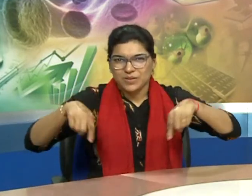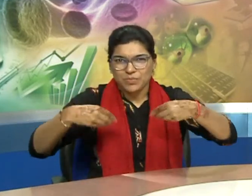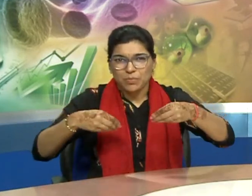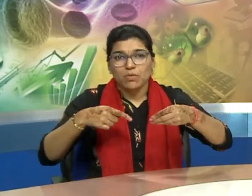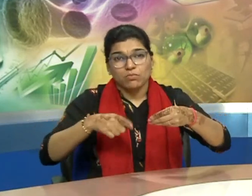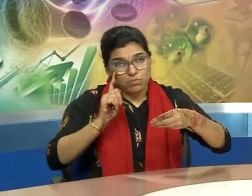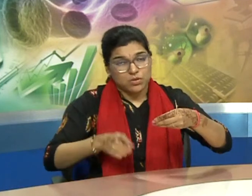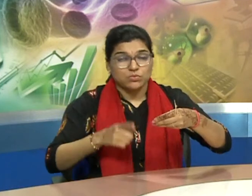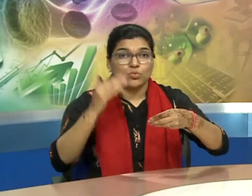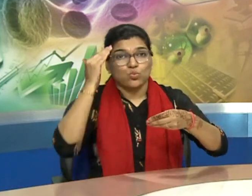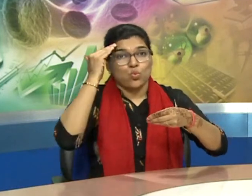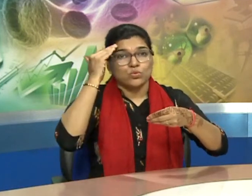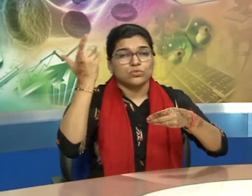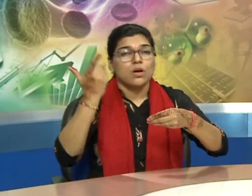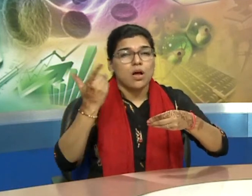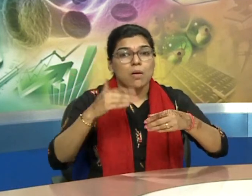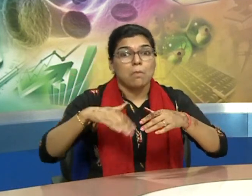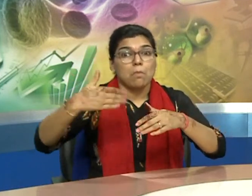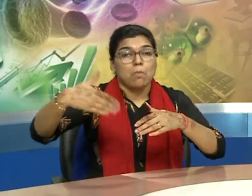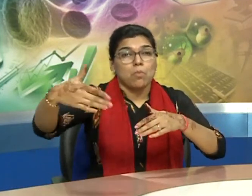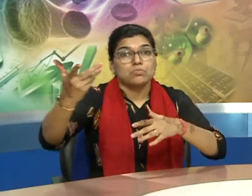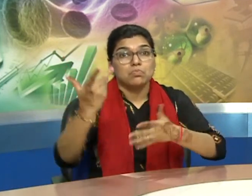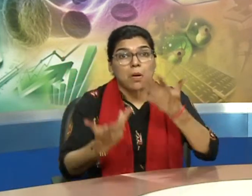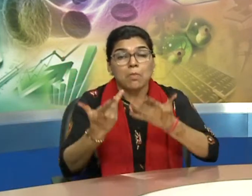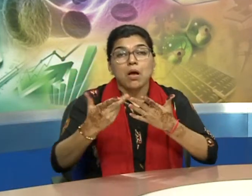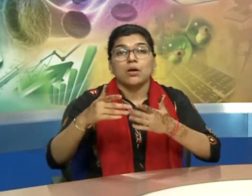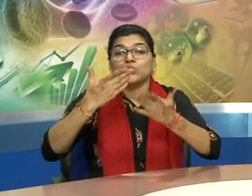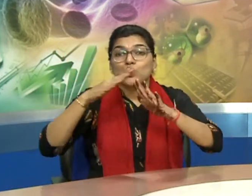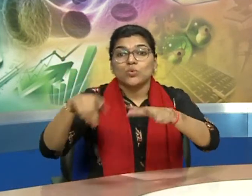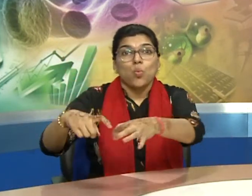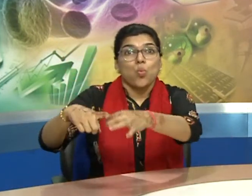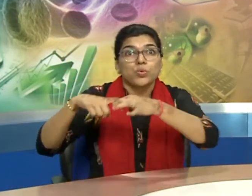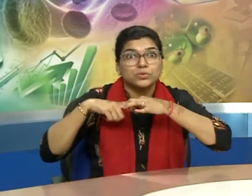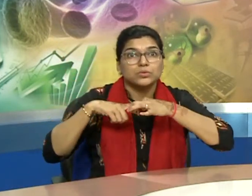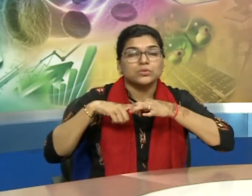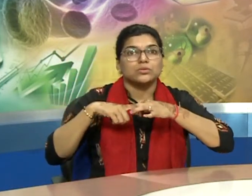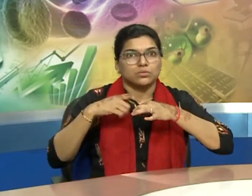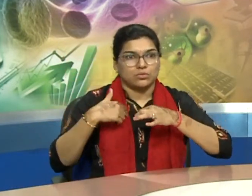library documentation and information services,